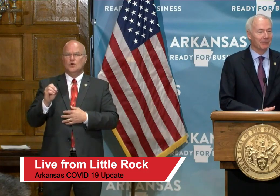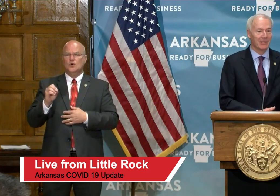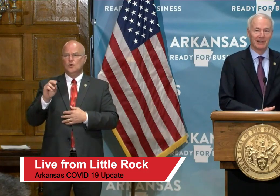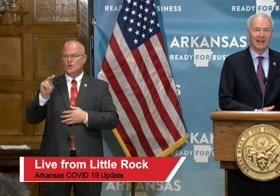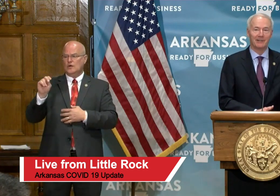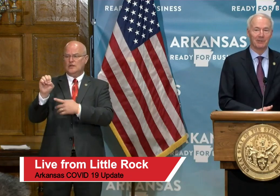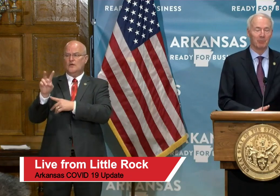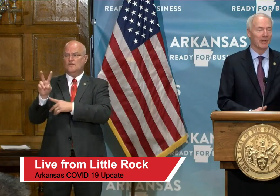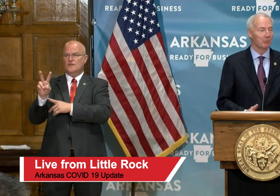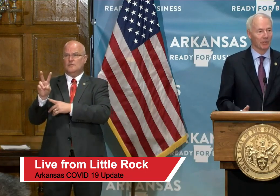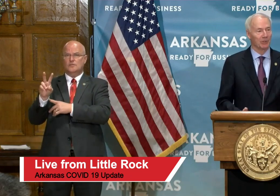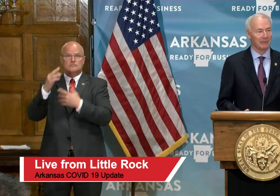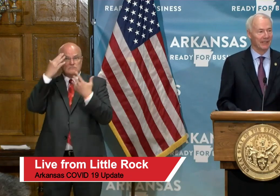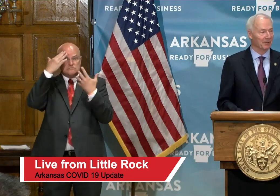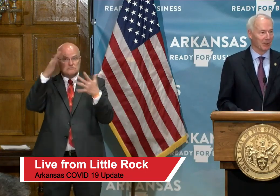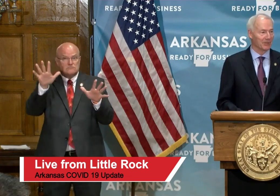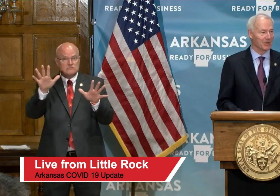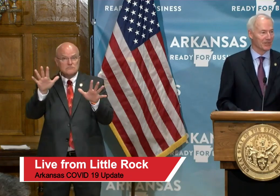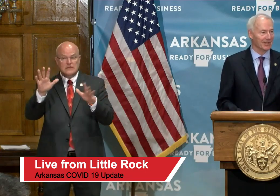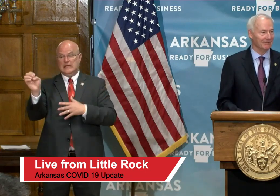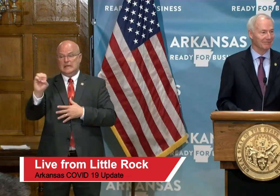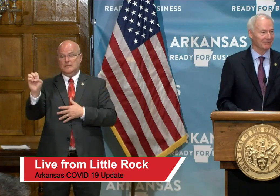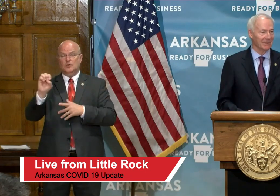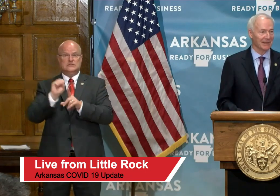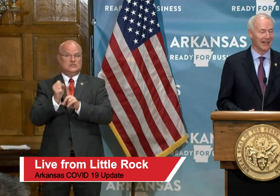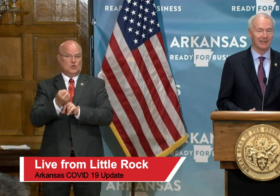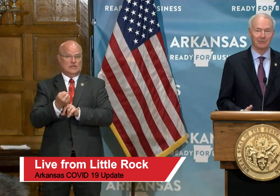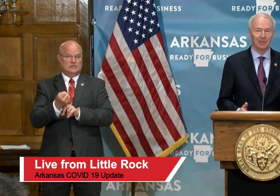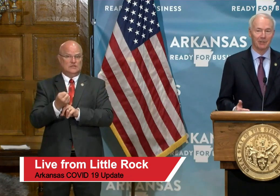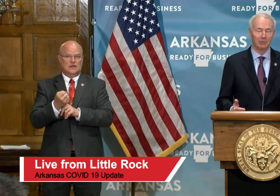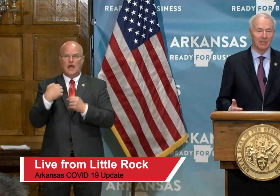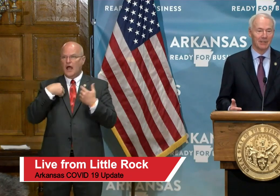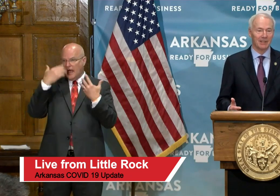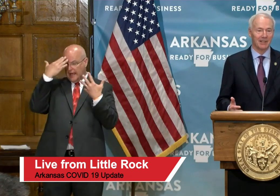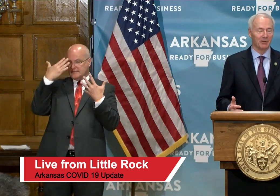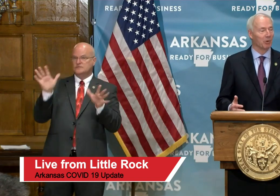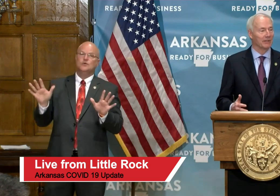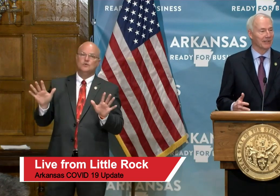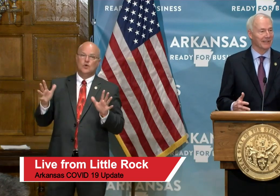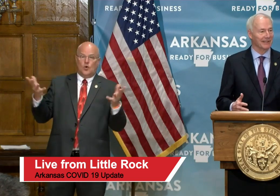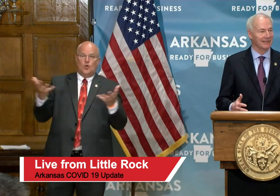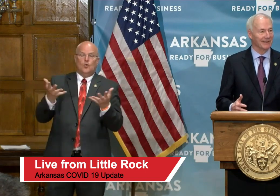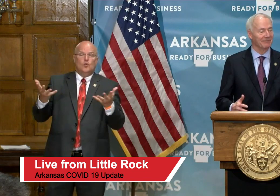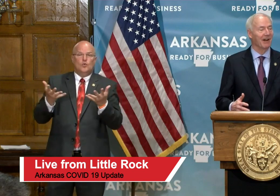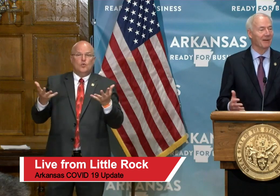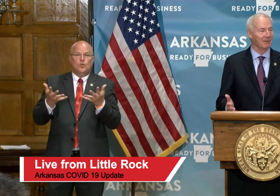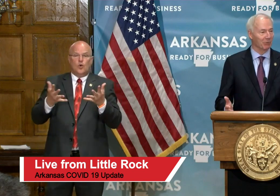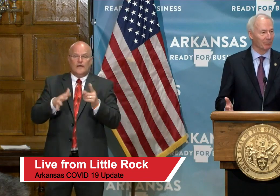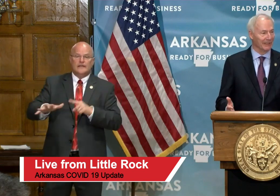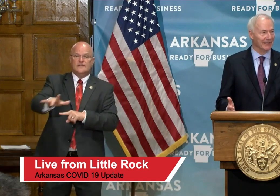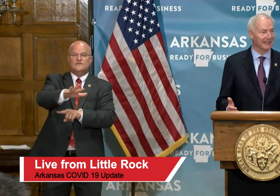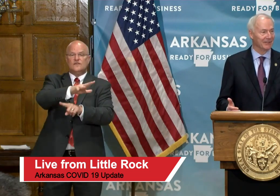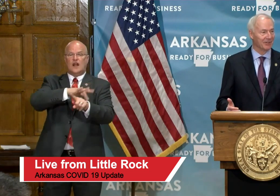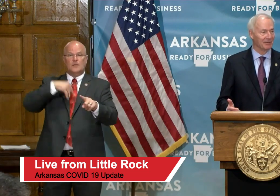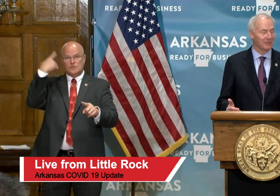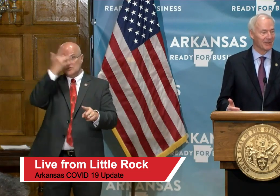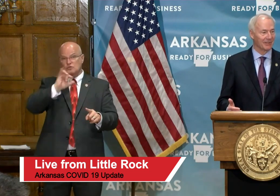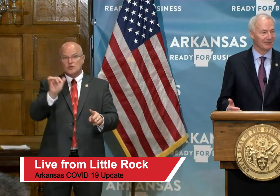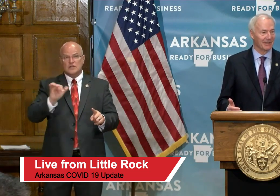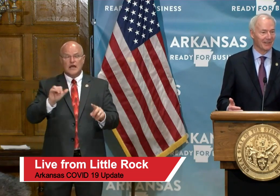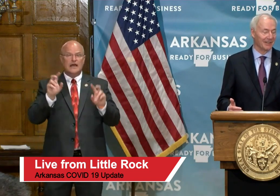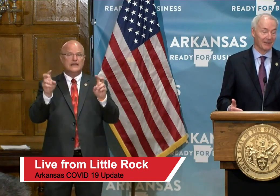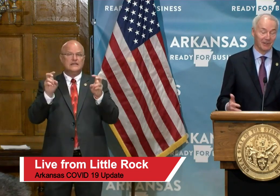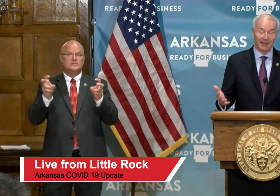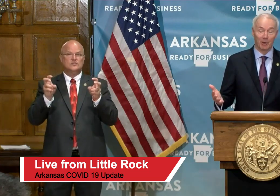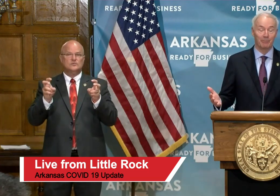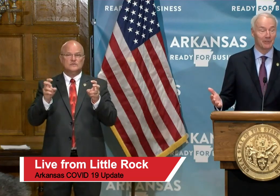in November, I don't know whether we're going to be in an emergency. I don't know what the environment will be in terms